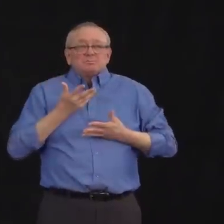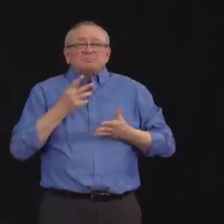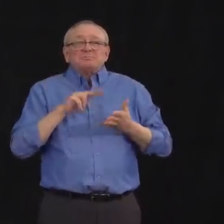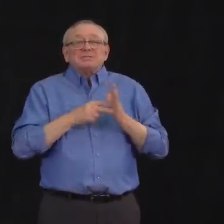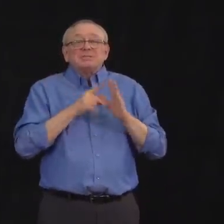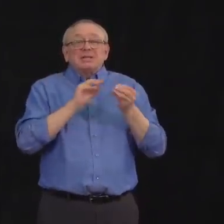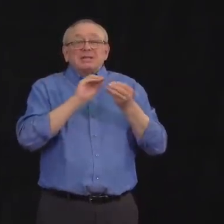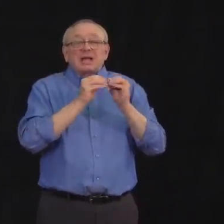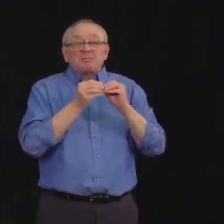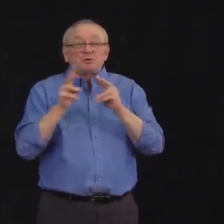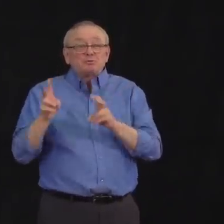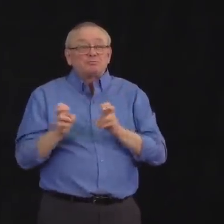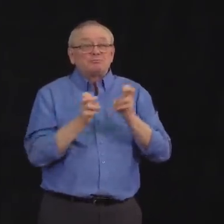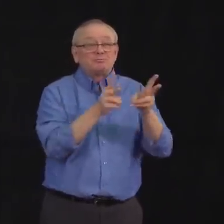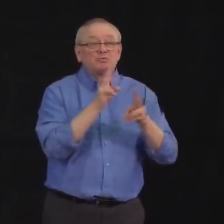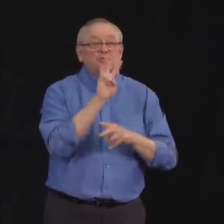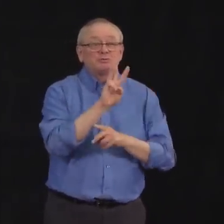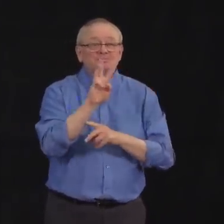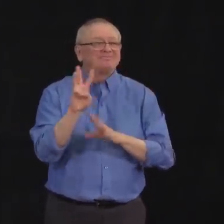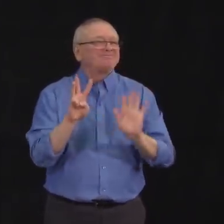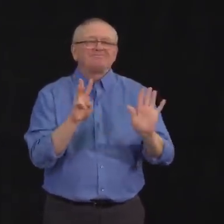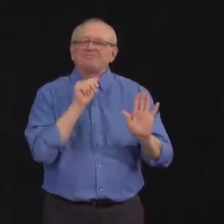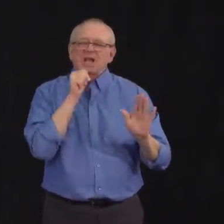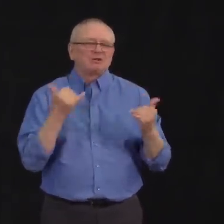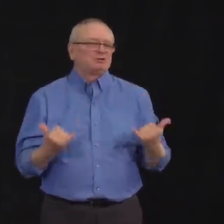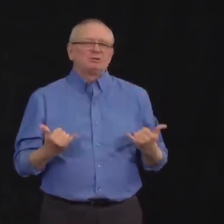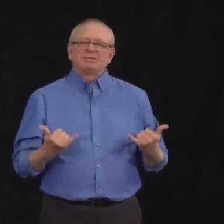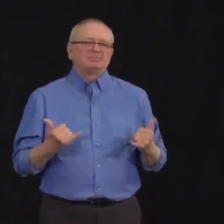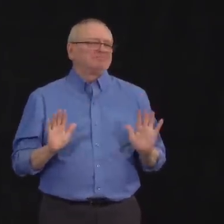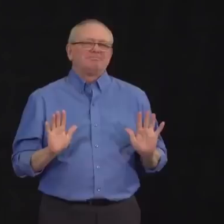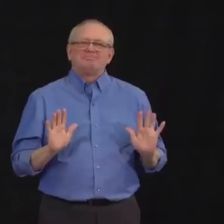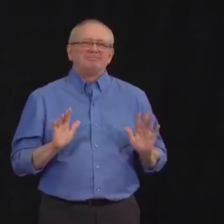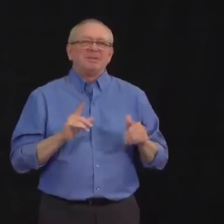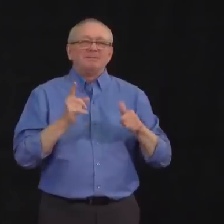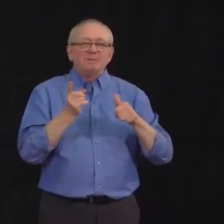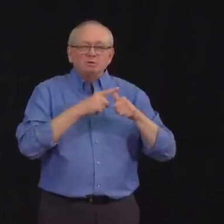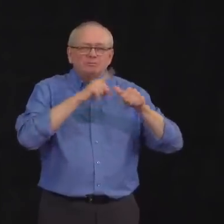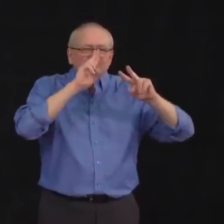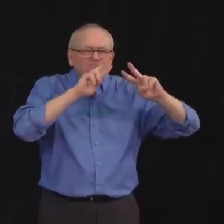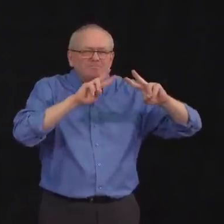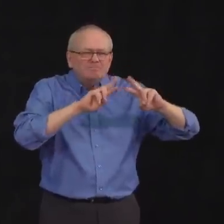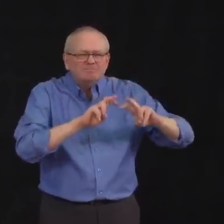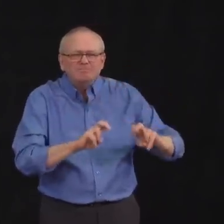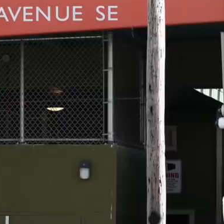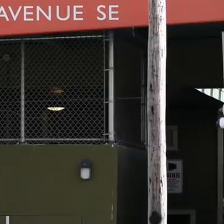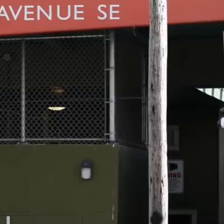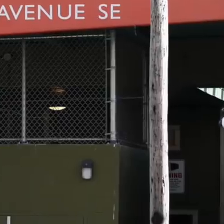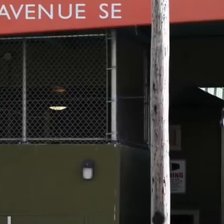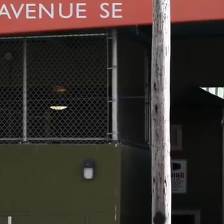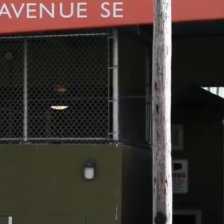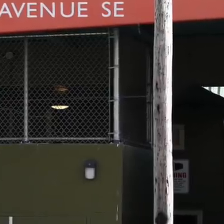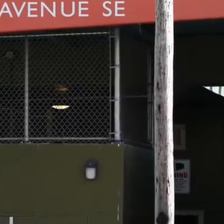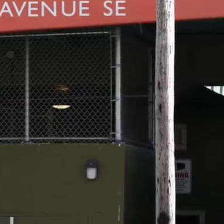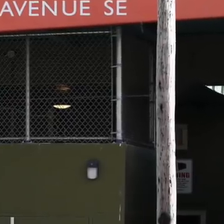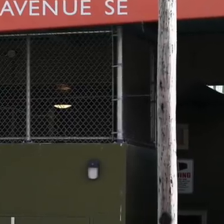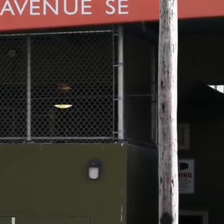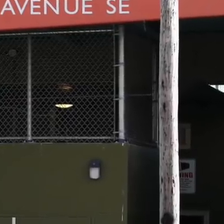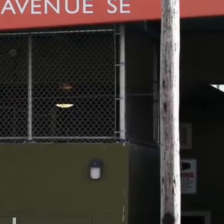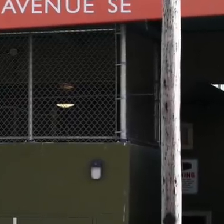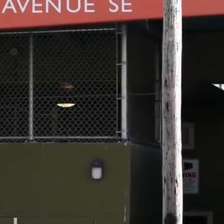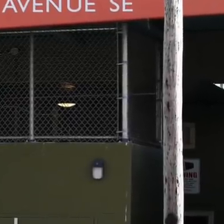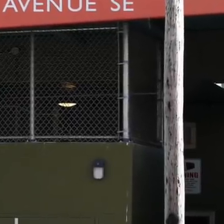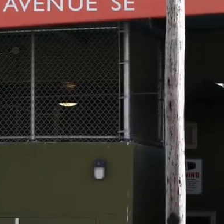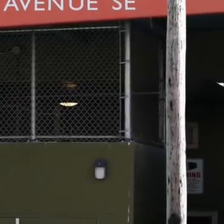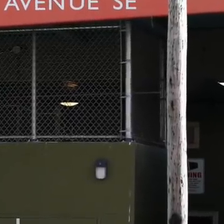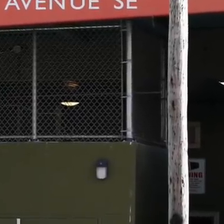on our website today. In addition, 2 positive cases have been identified at Alpha House in Calgary, where a